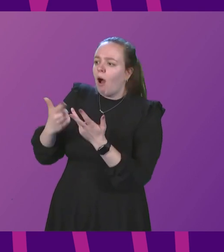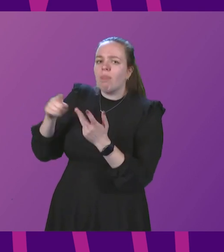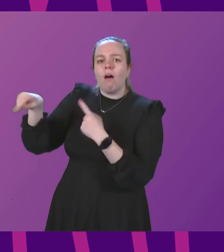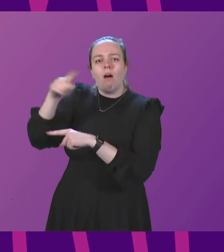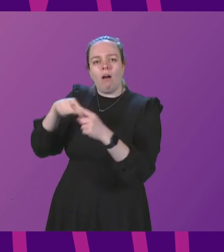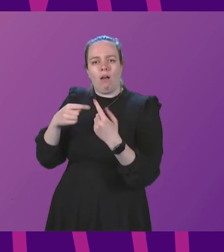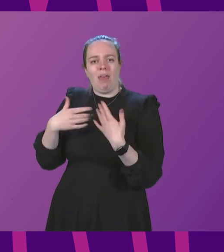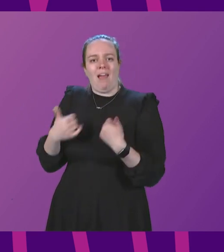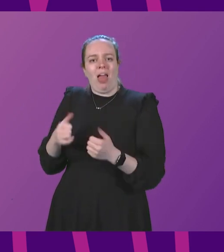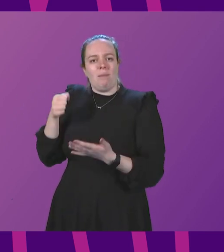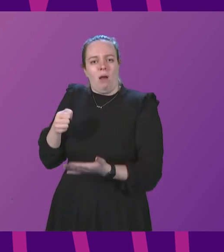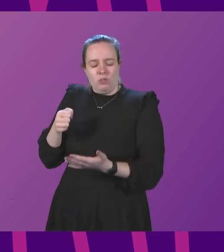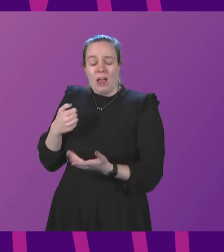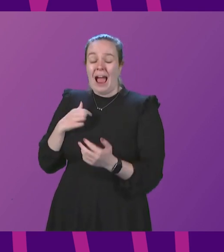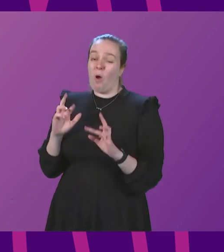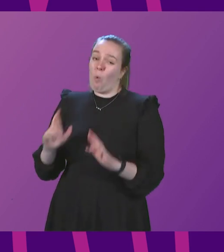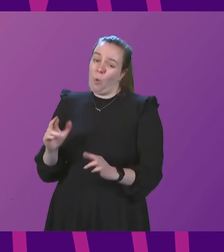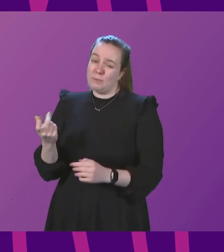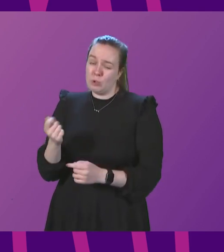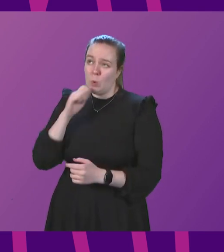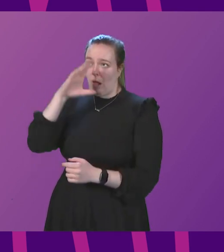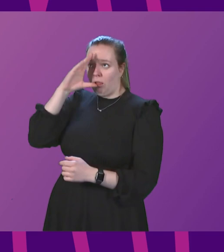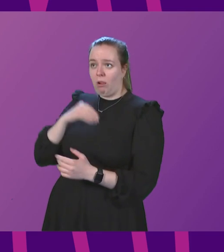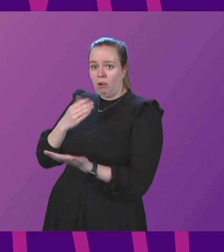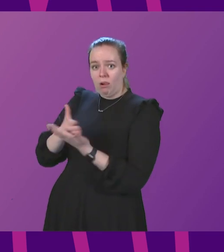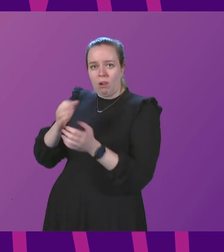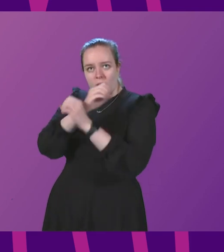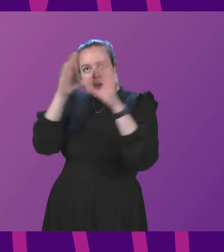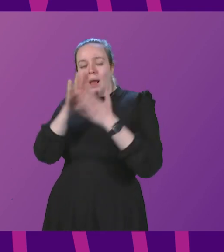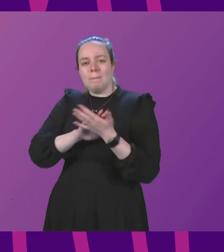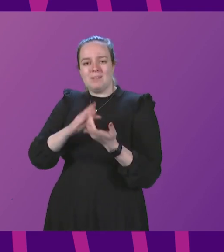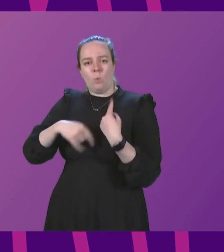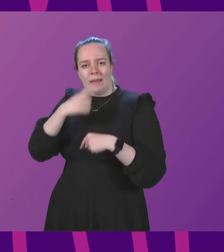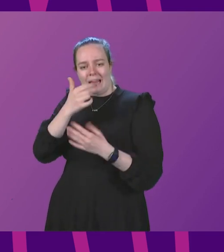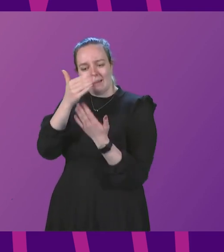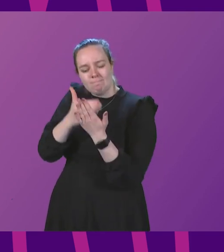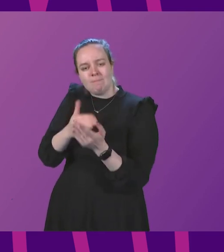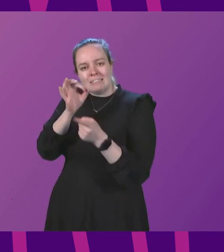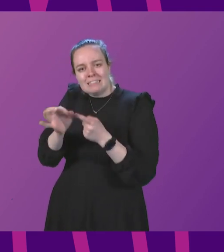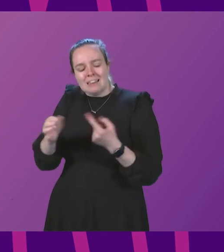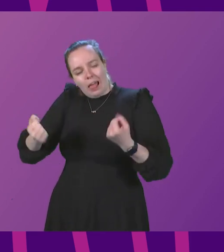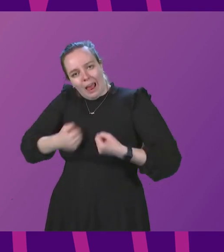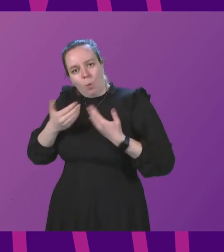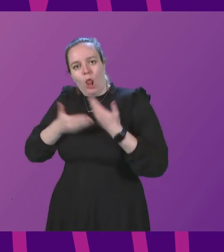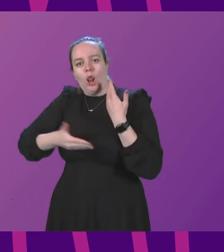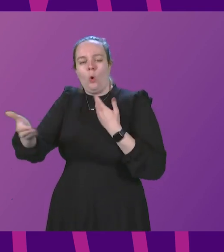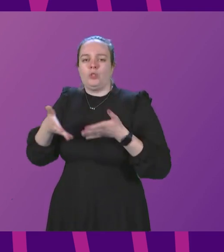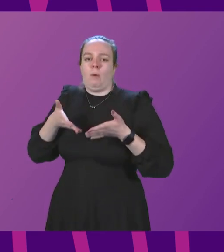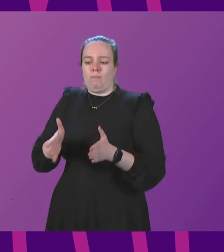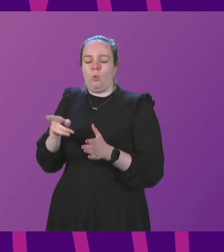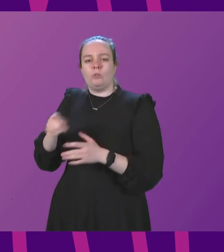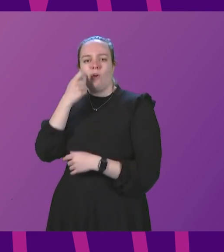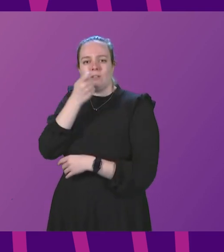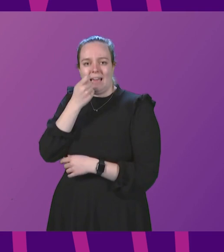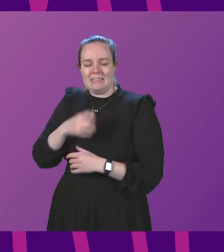budget. I hope we do get this clarity soon so that we can then set out in more detail our own longer-term approach to testing.